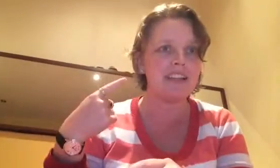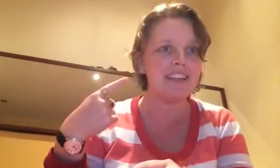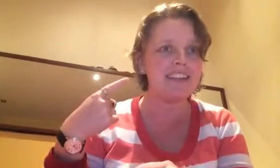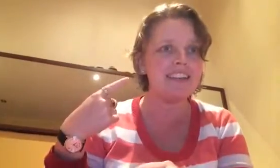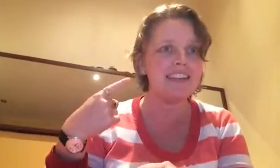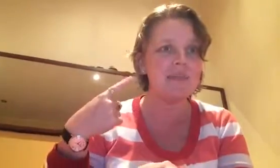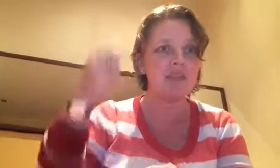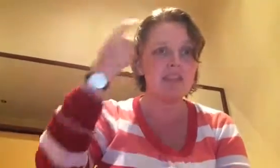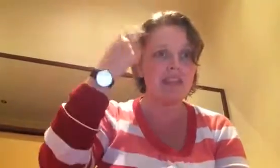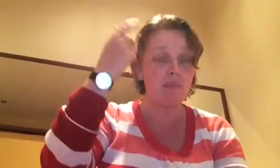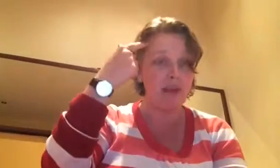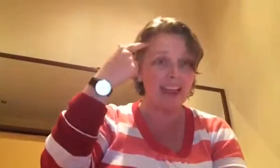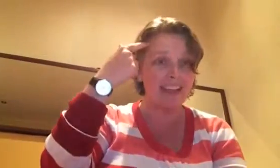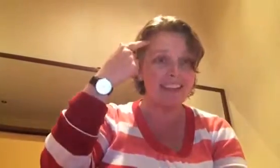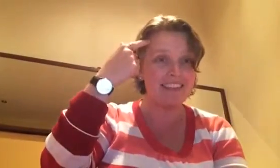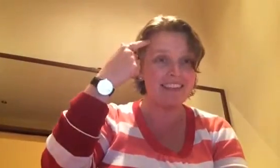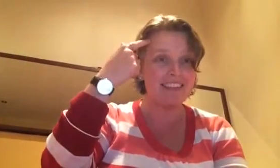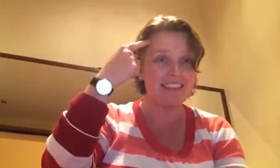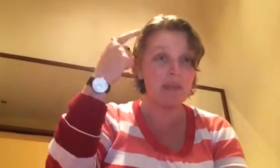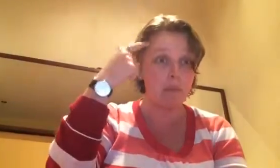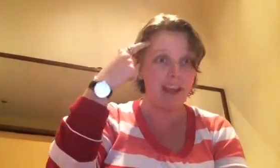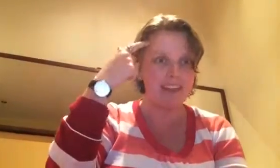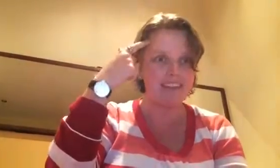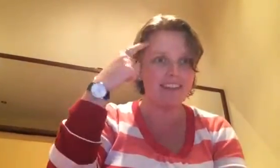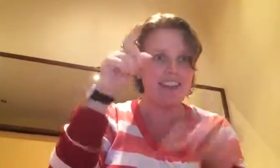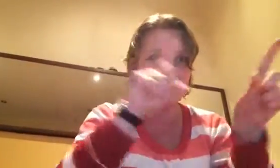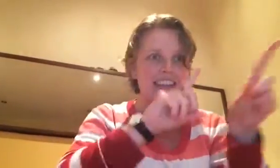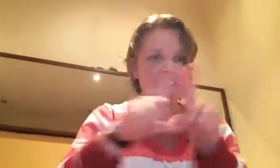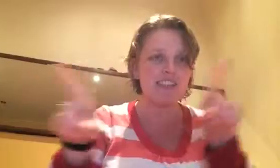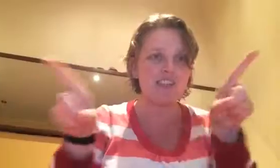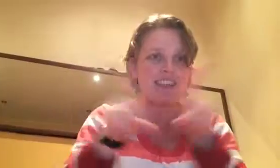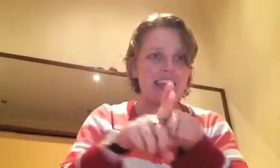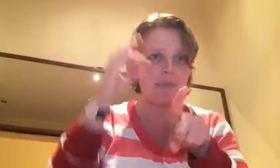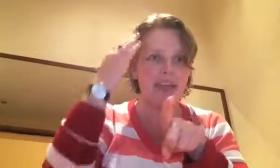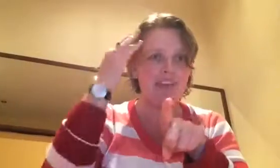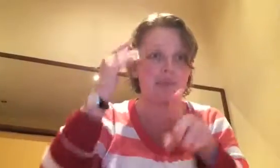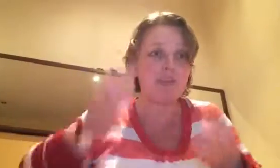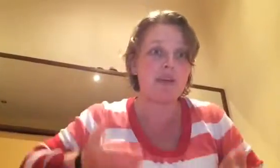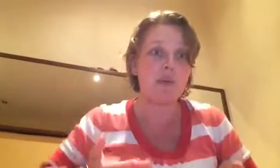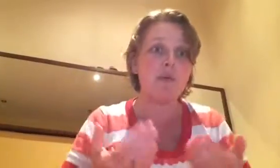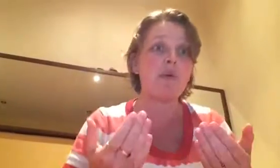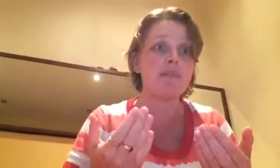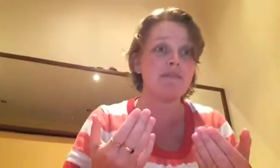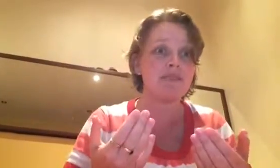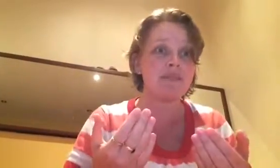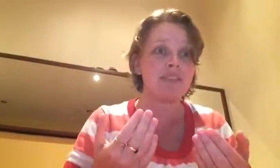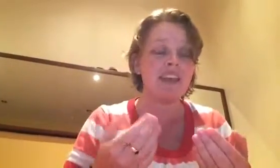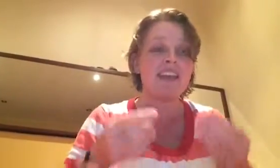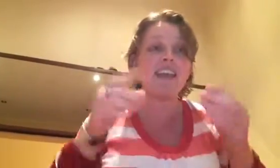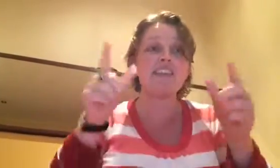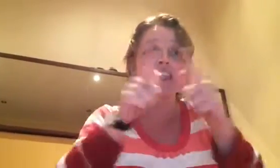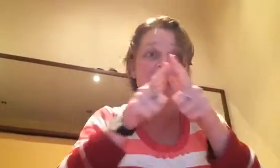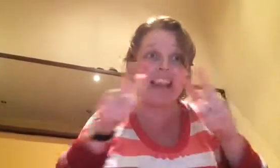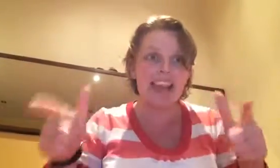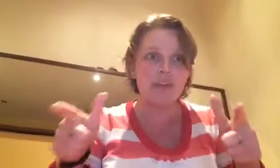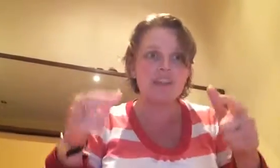quickly because their brain is still the same age as when they were born. It's their language